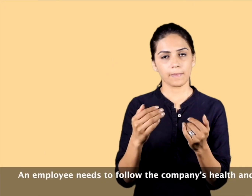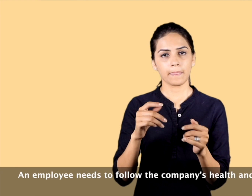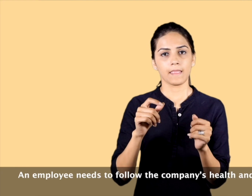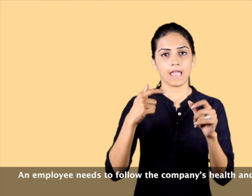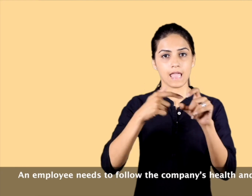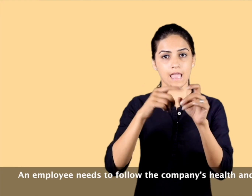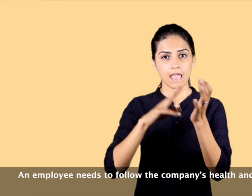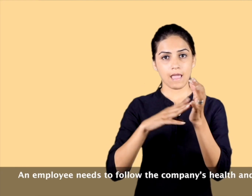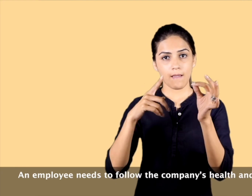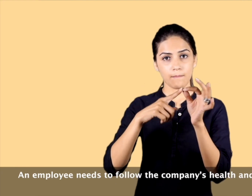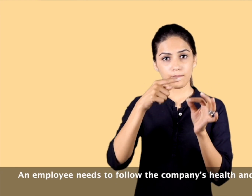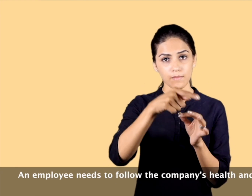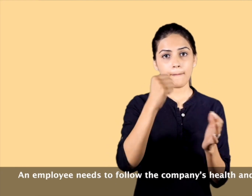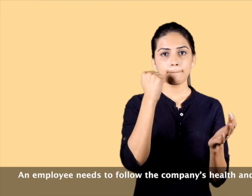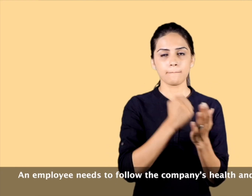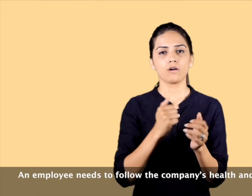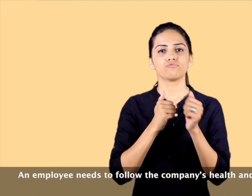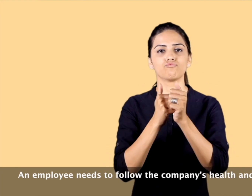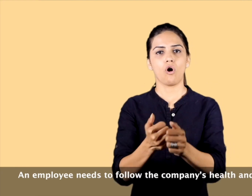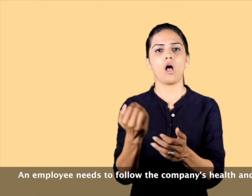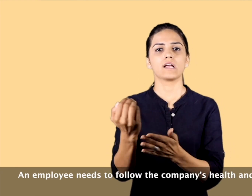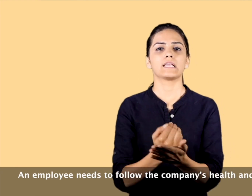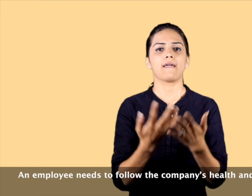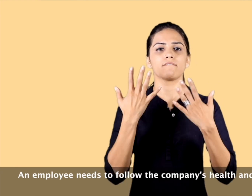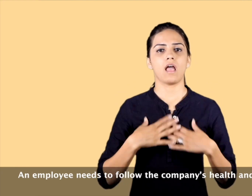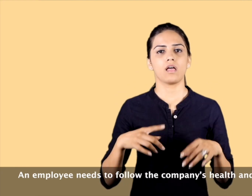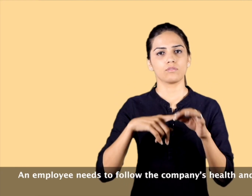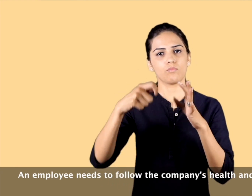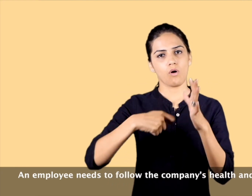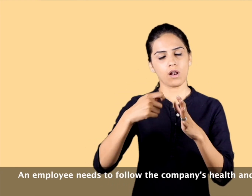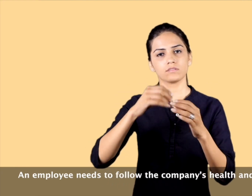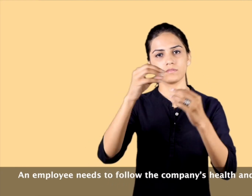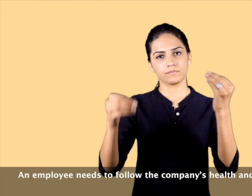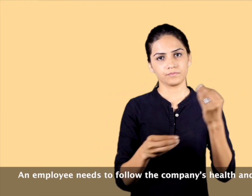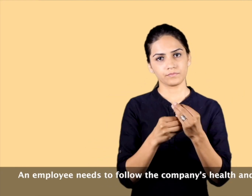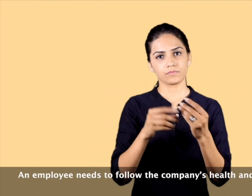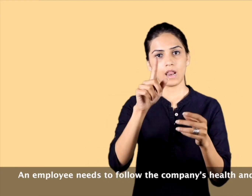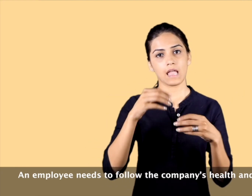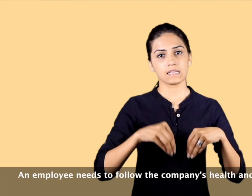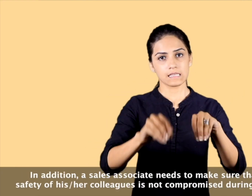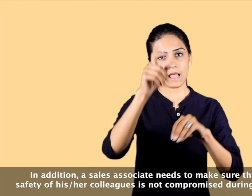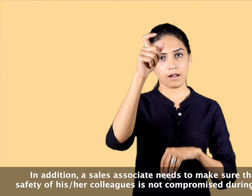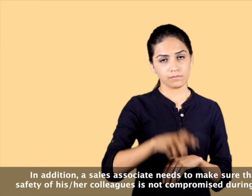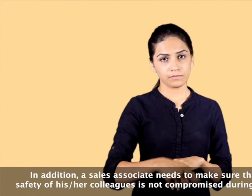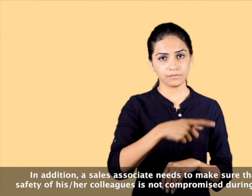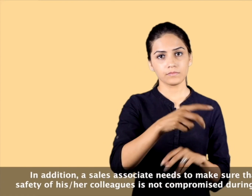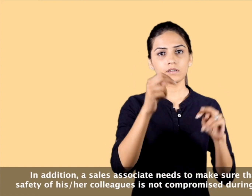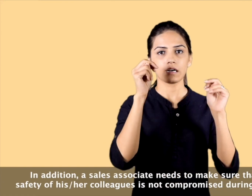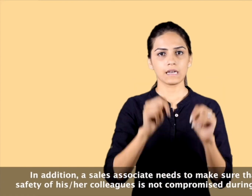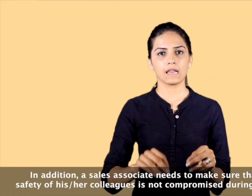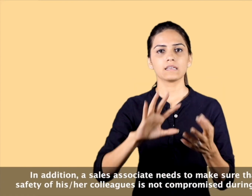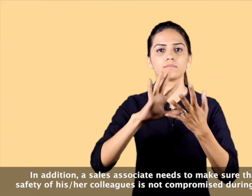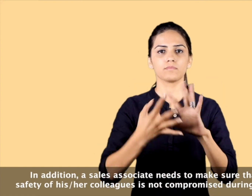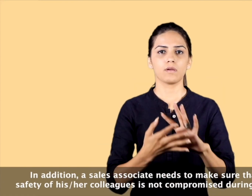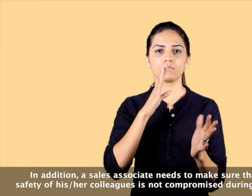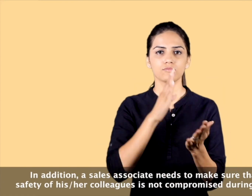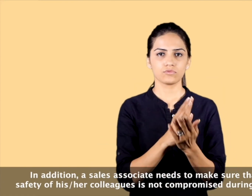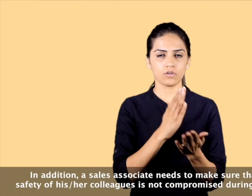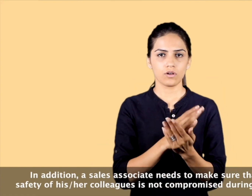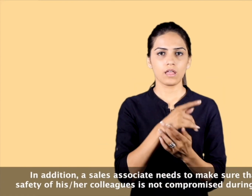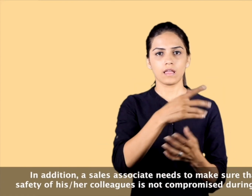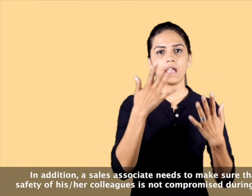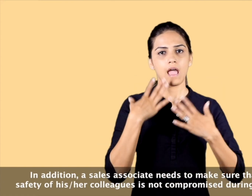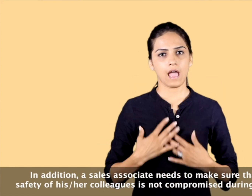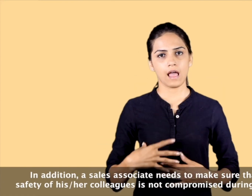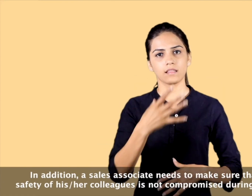An employee needs to follow the company's health and safety procedures. In addition, a sales associate